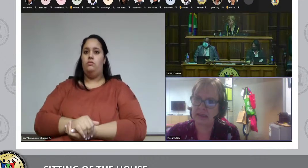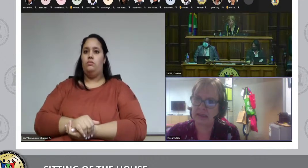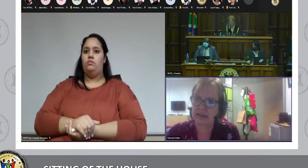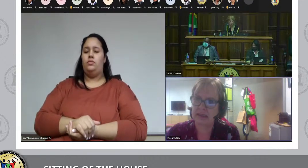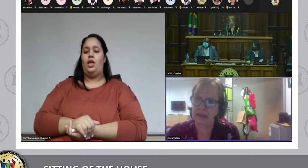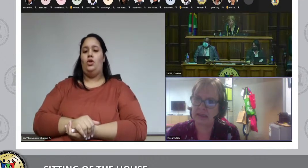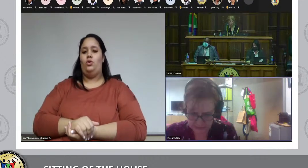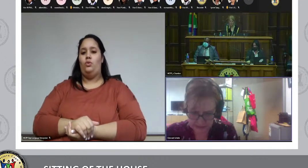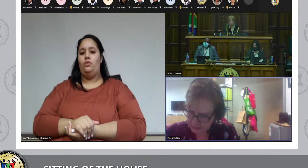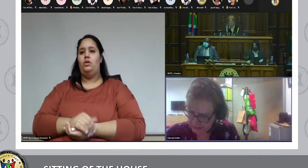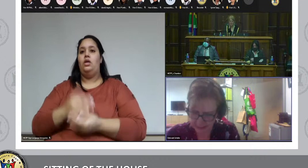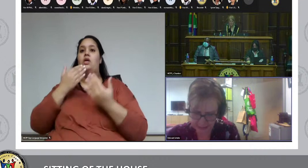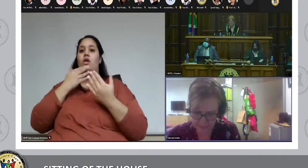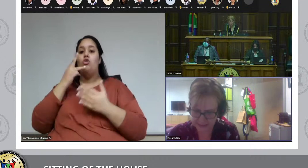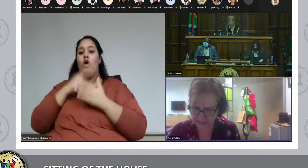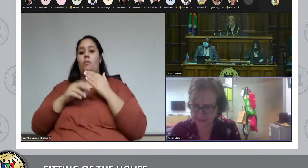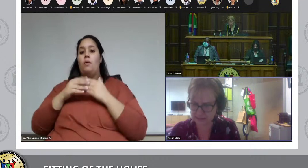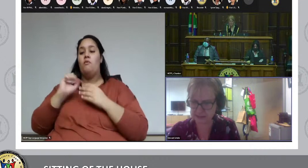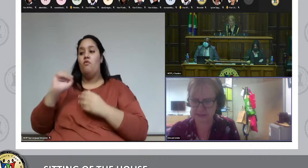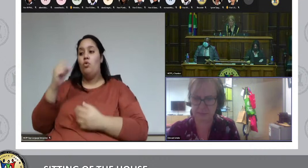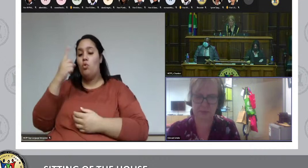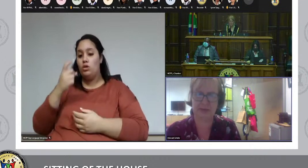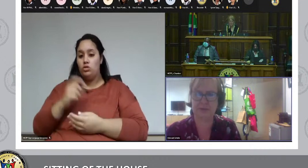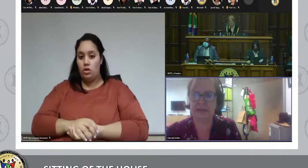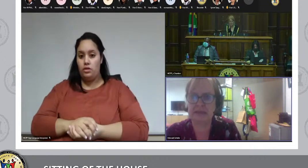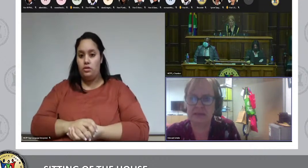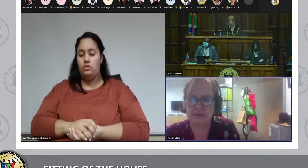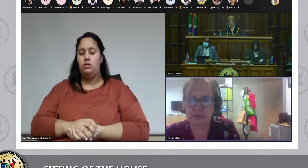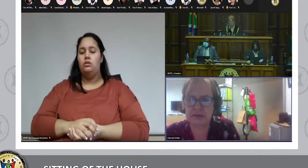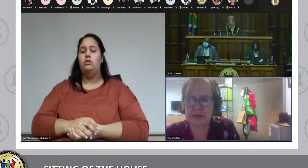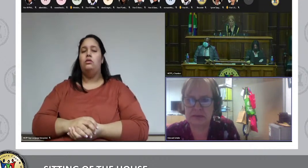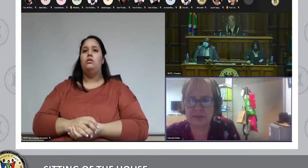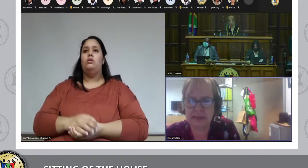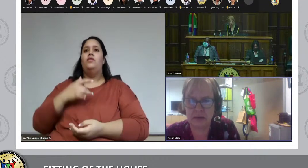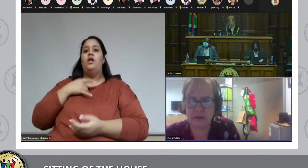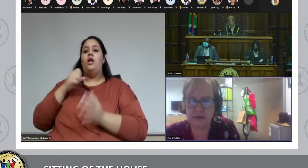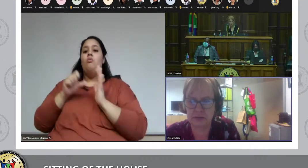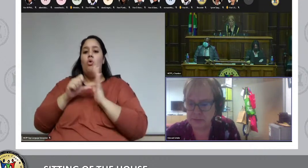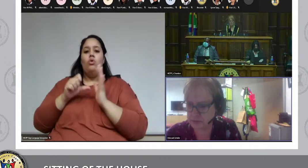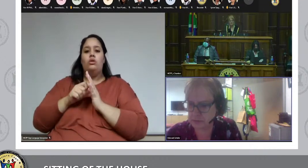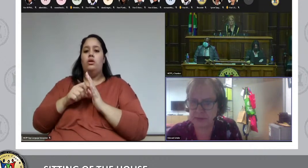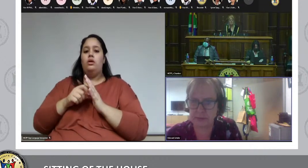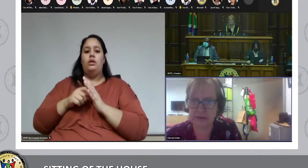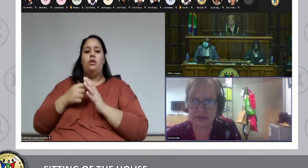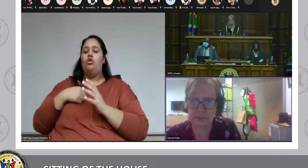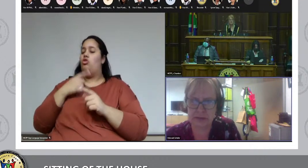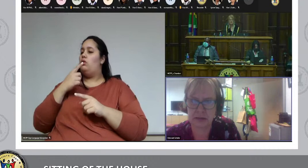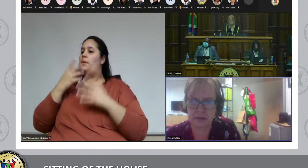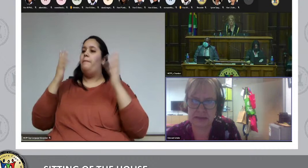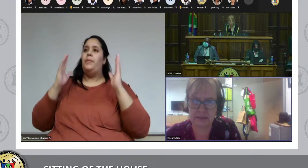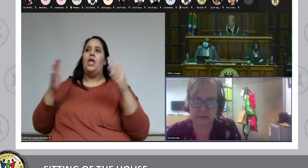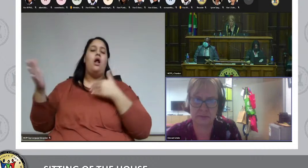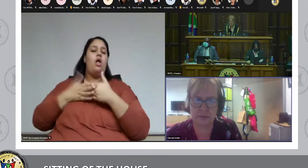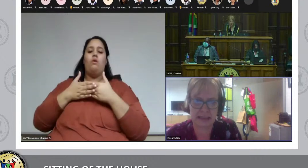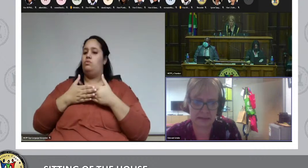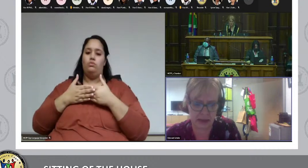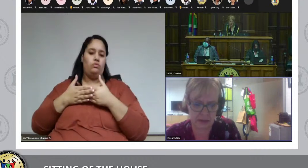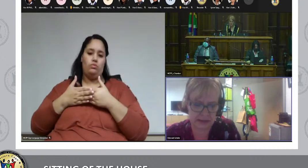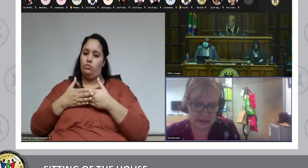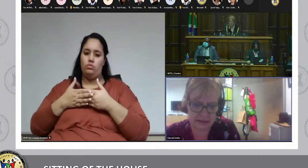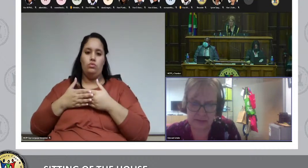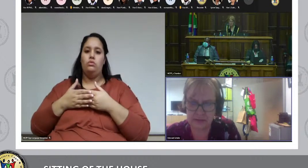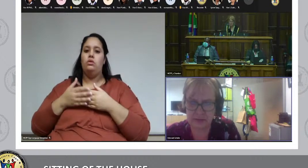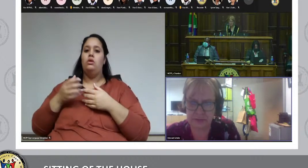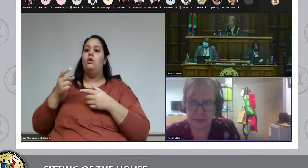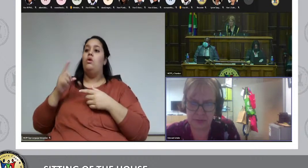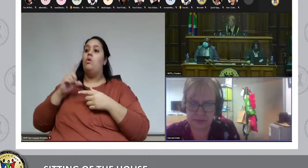much, Honourable Botha, for that question. Yes, I think it's important that we realise that it wasn't just simply a closure of a school. It was closing the school as it